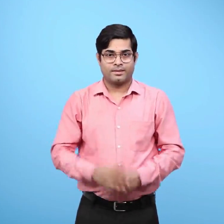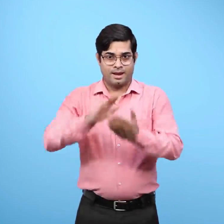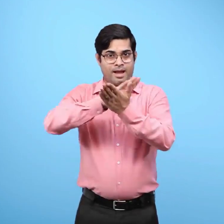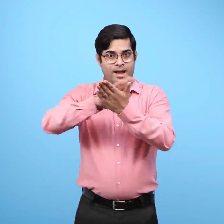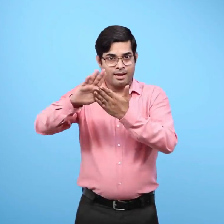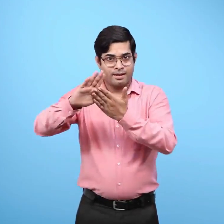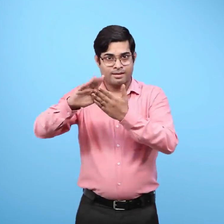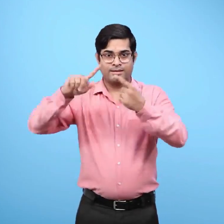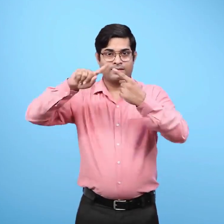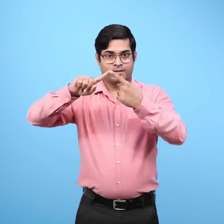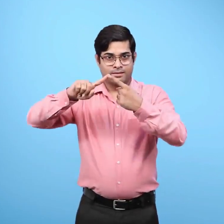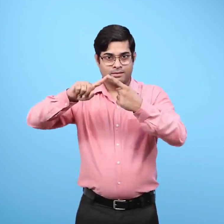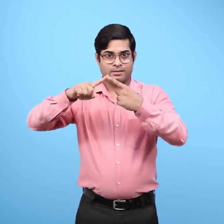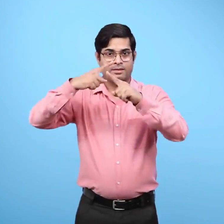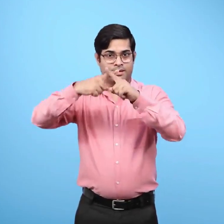A hexagon,